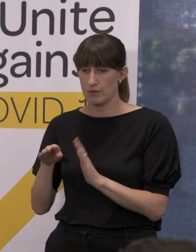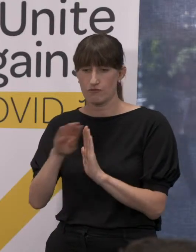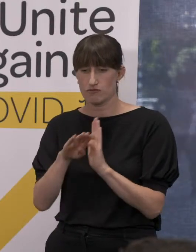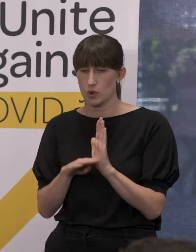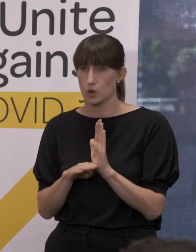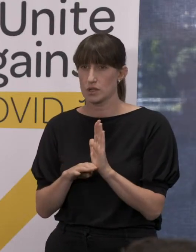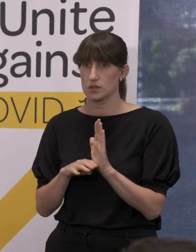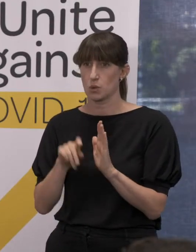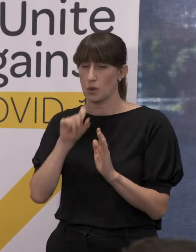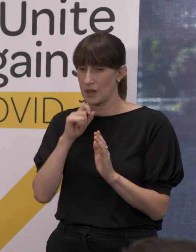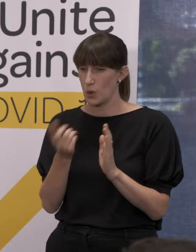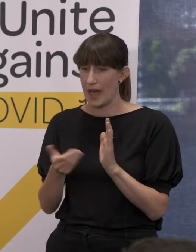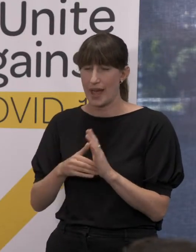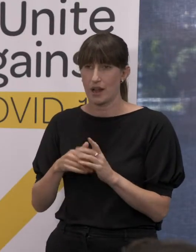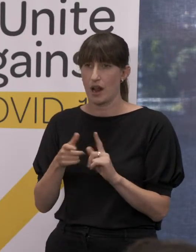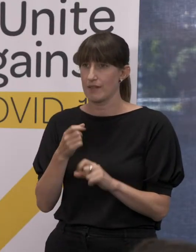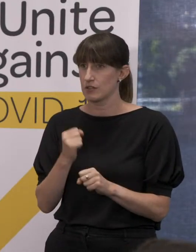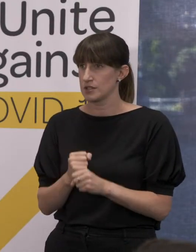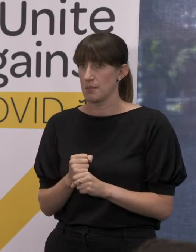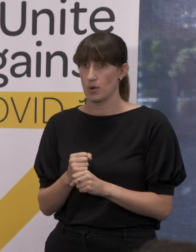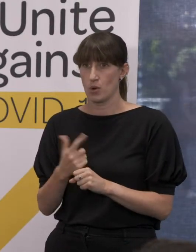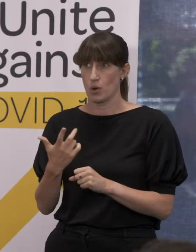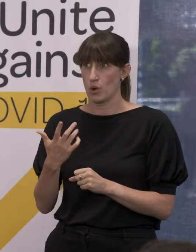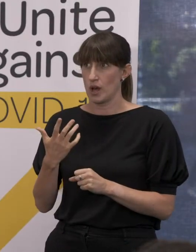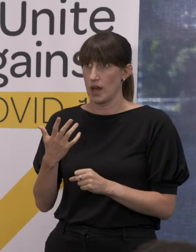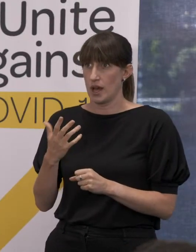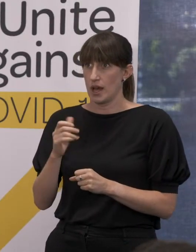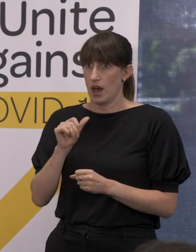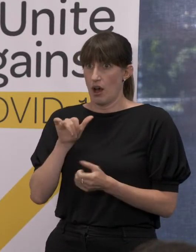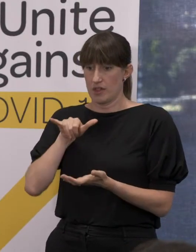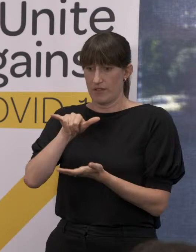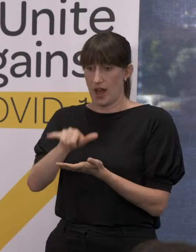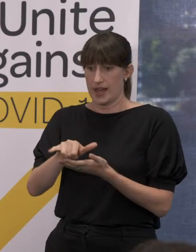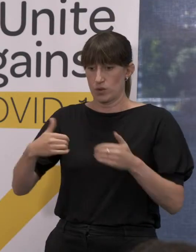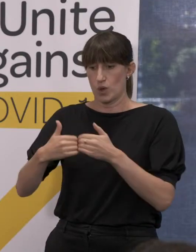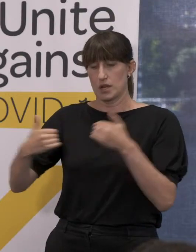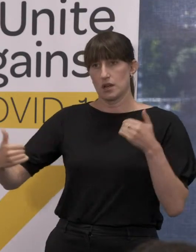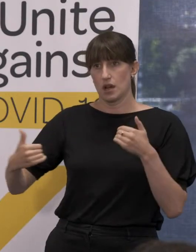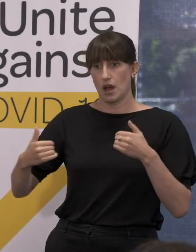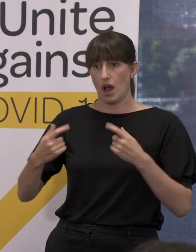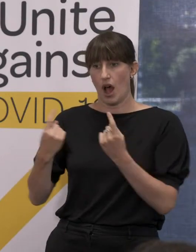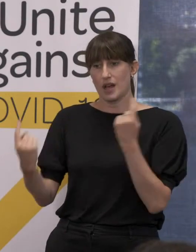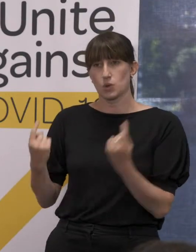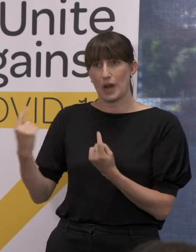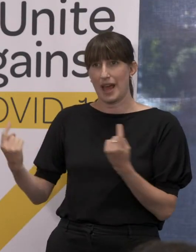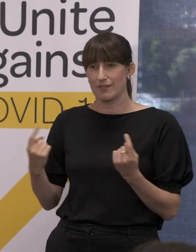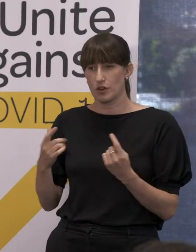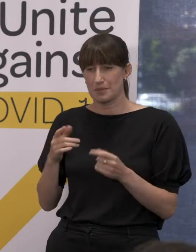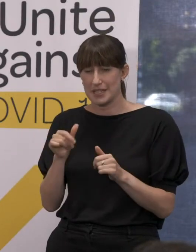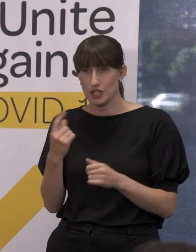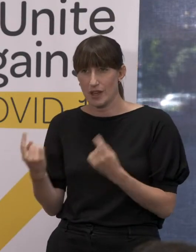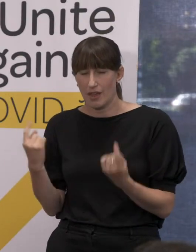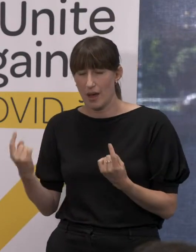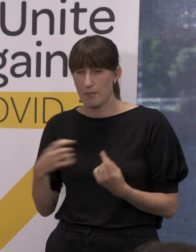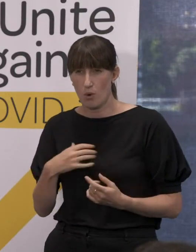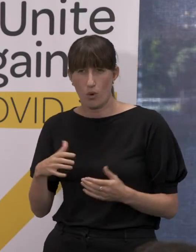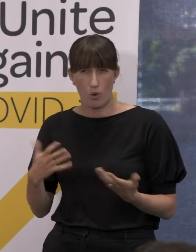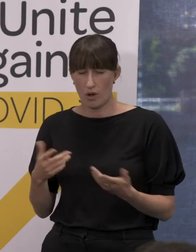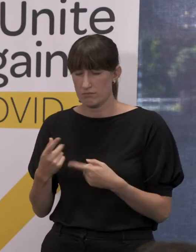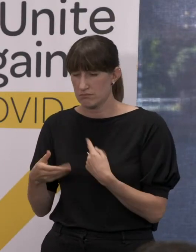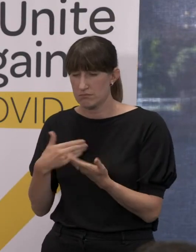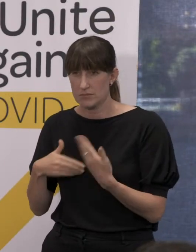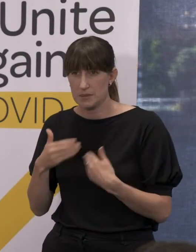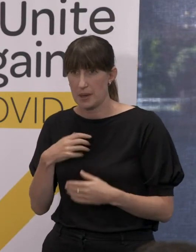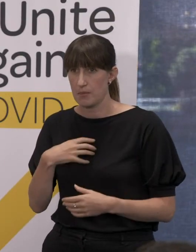before you get on the plane and somehow enforcing that, or can you speak to that a little bit more? So it could be requirements around the nature